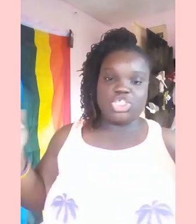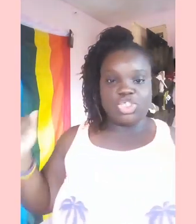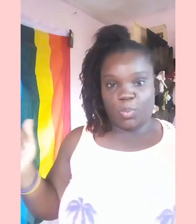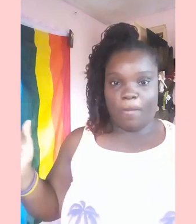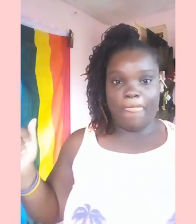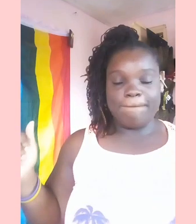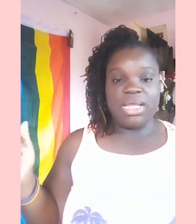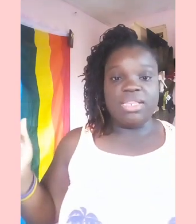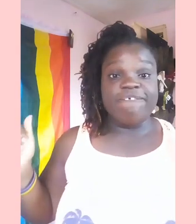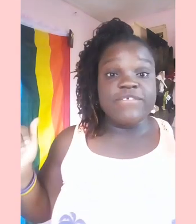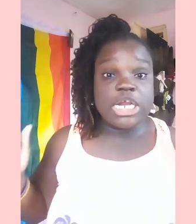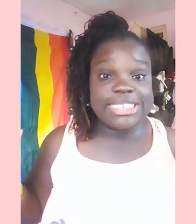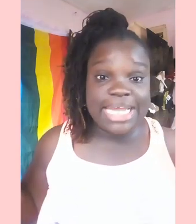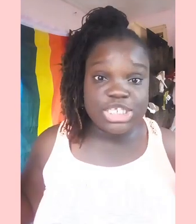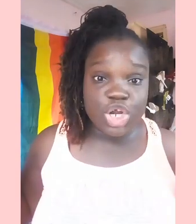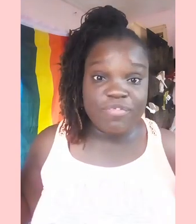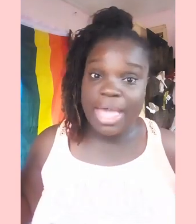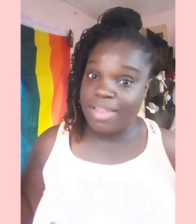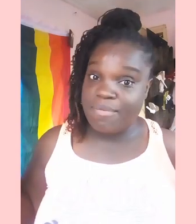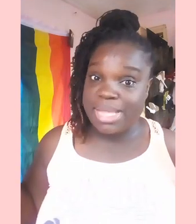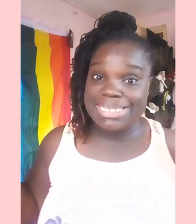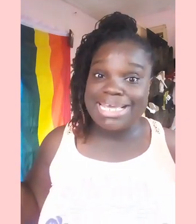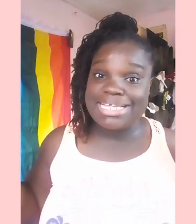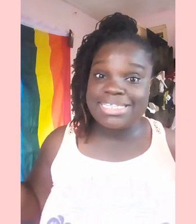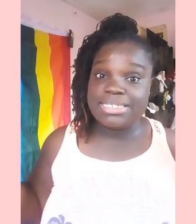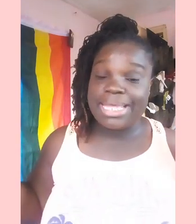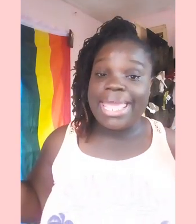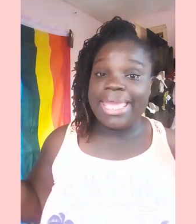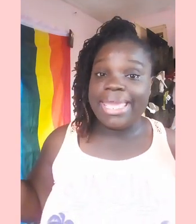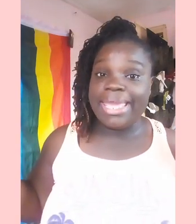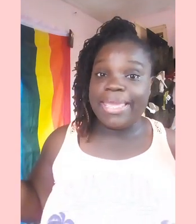so the first letter of the alphabet is A.